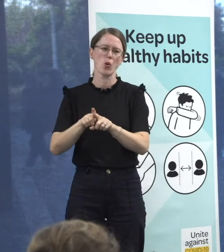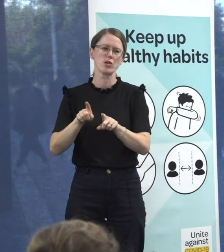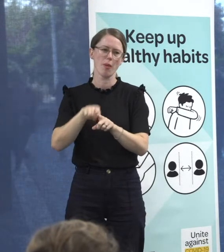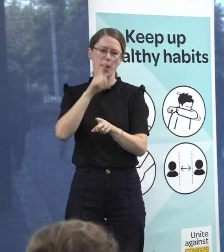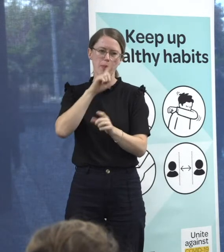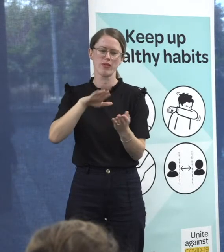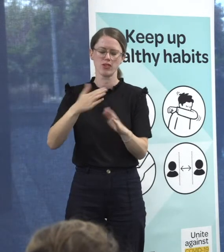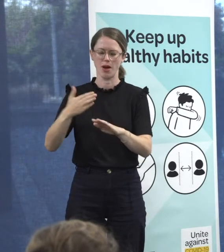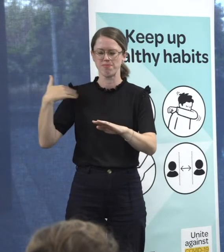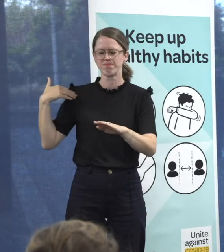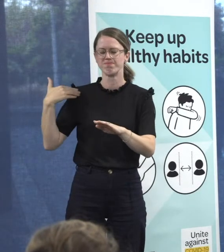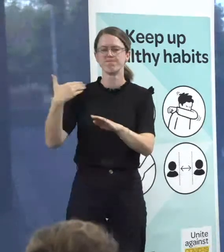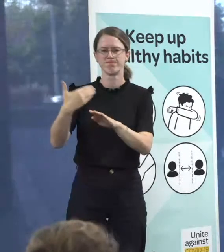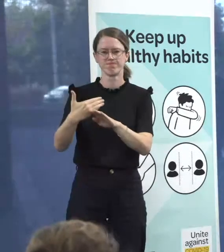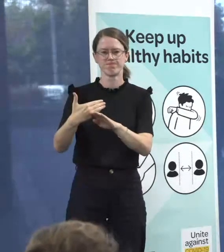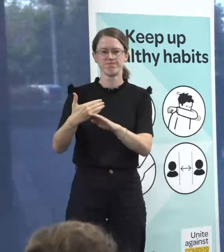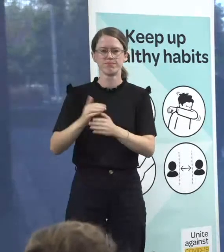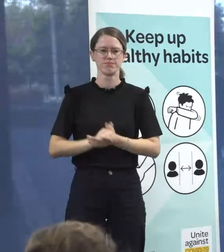died throughout the pandemic.